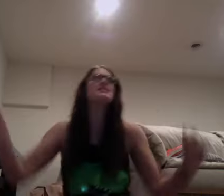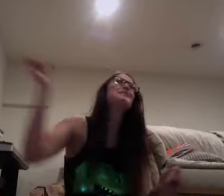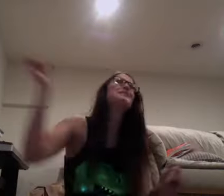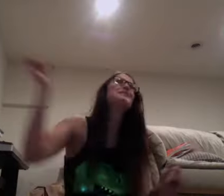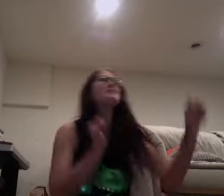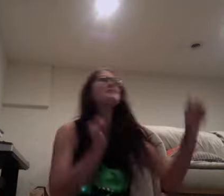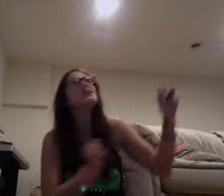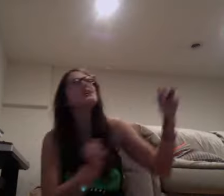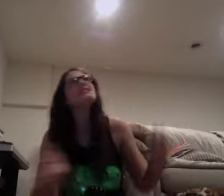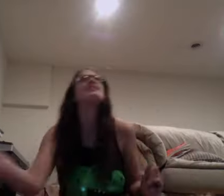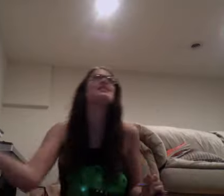Summer murder.